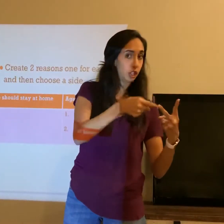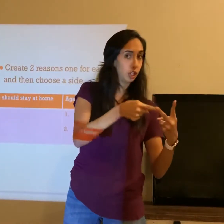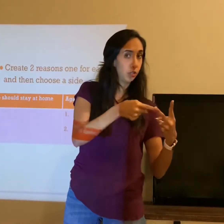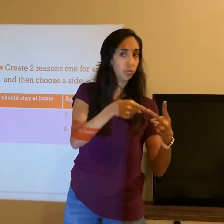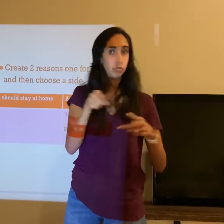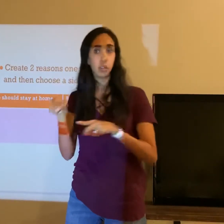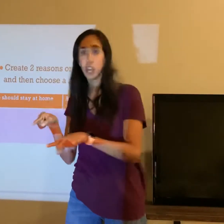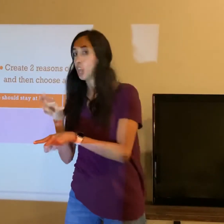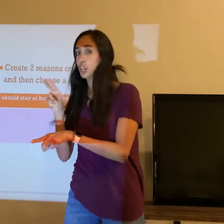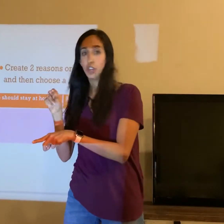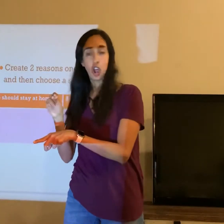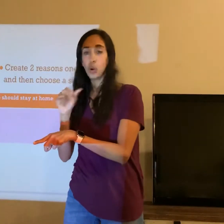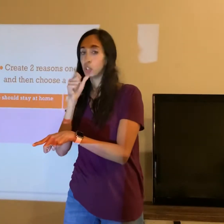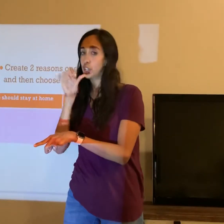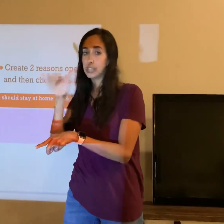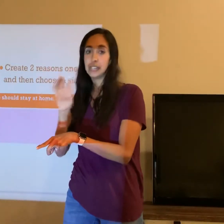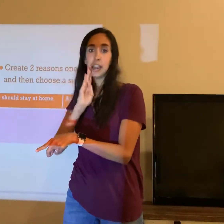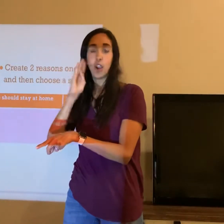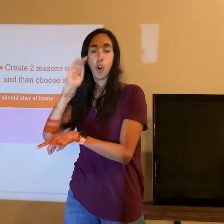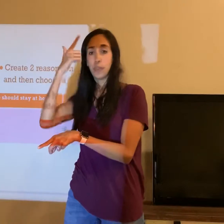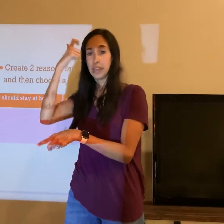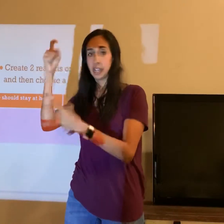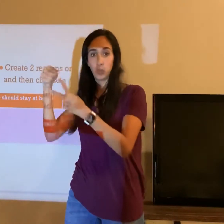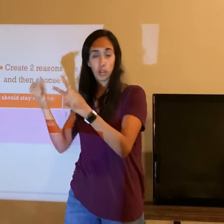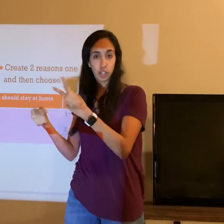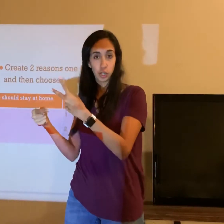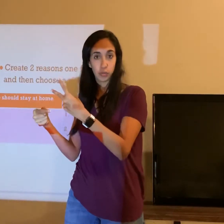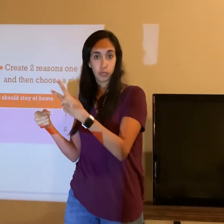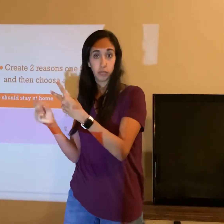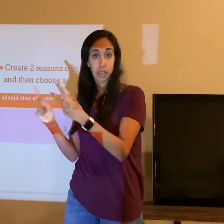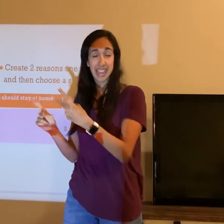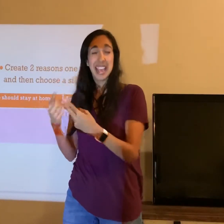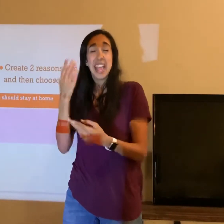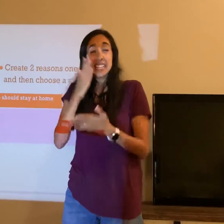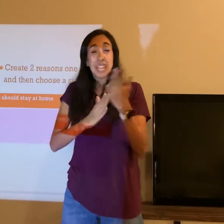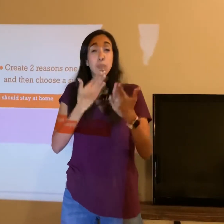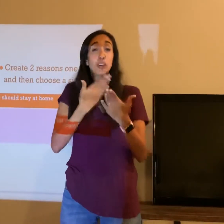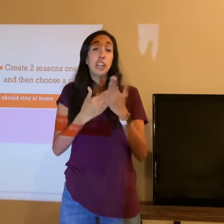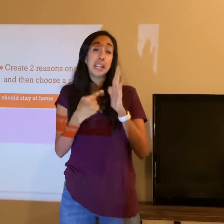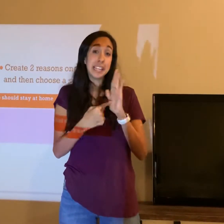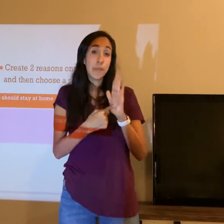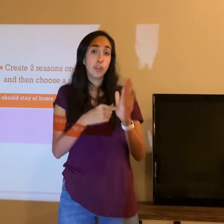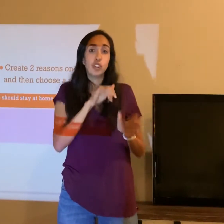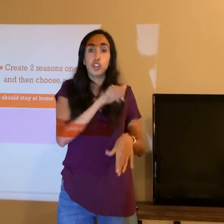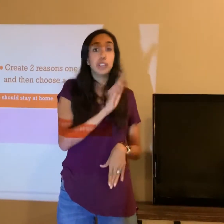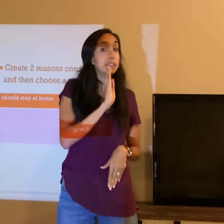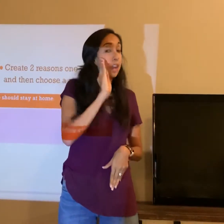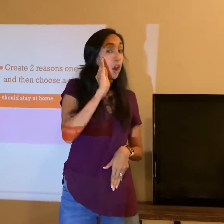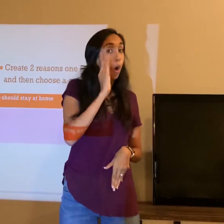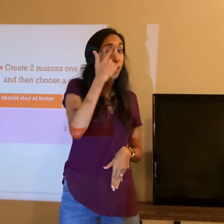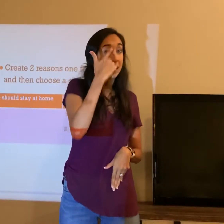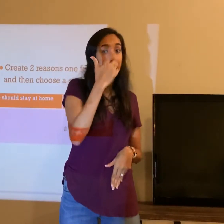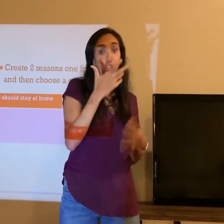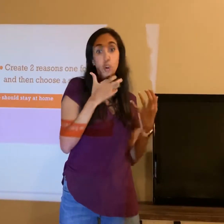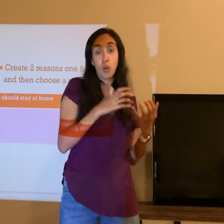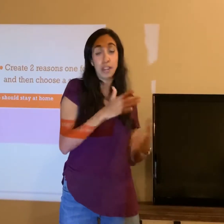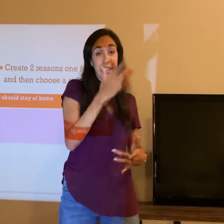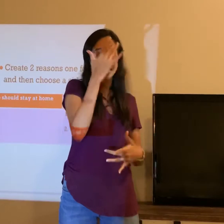2. No, shouldn't stay home because 1, 2. Okay? Some good examples. You should stay home because you don't want to get